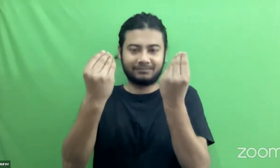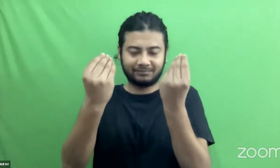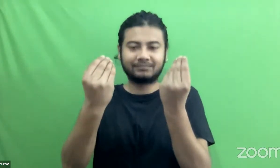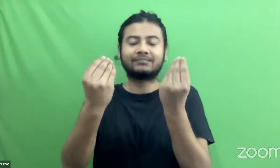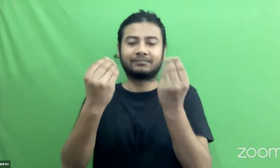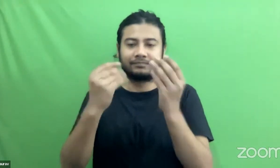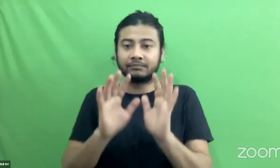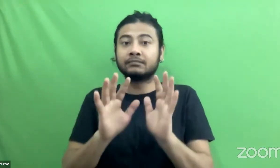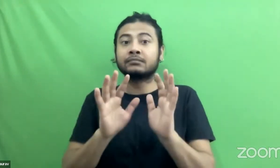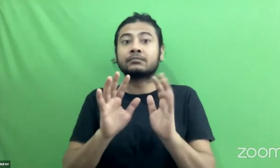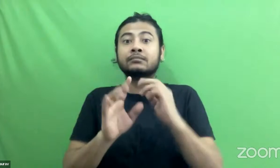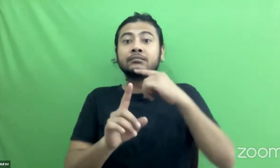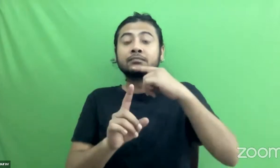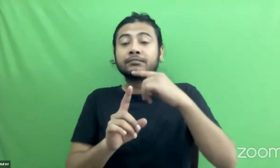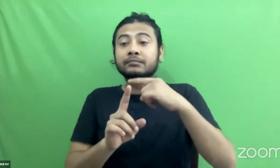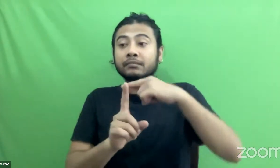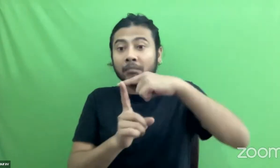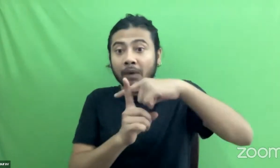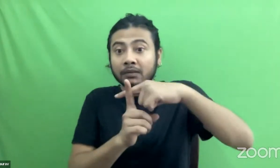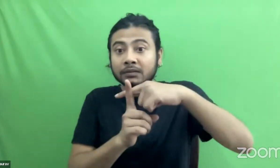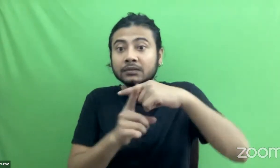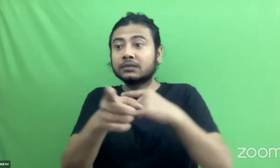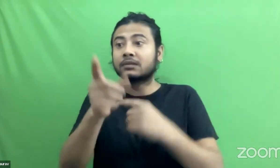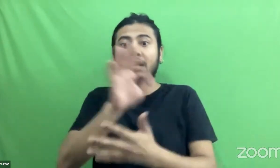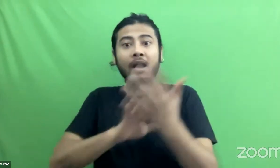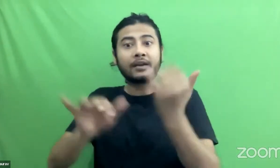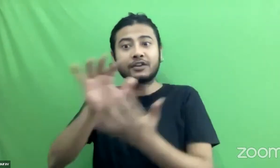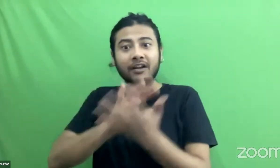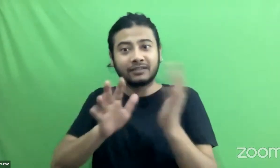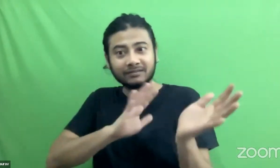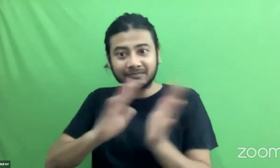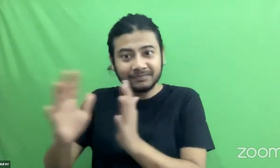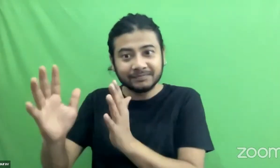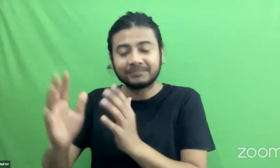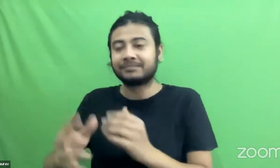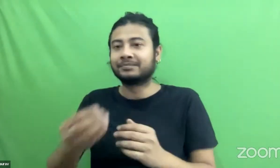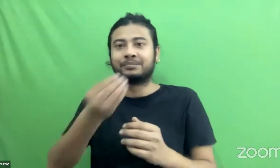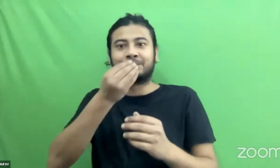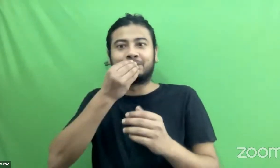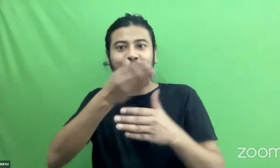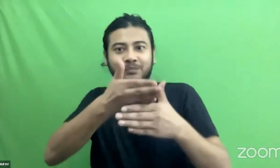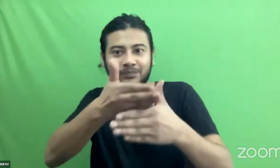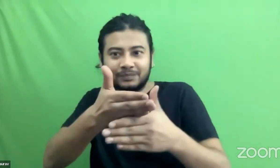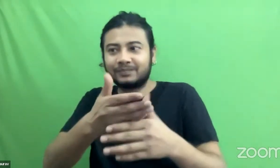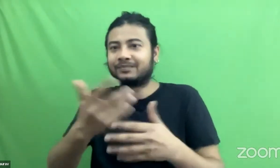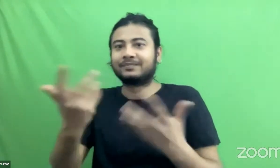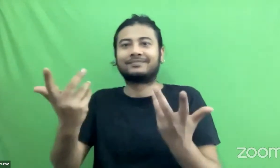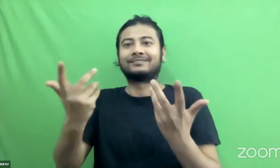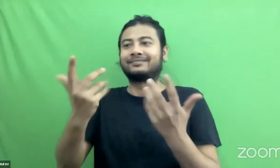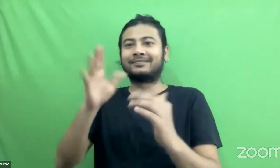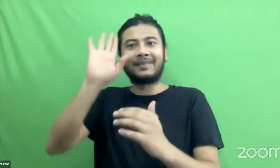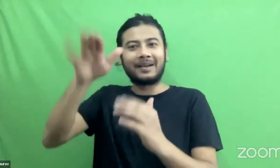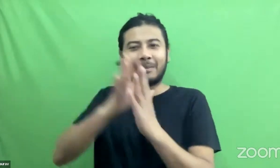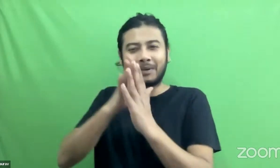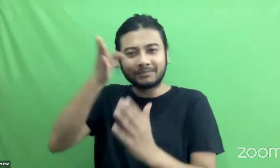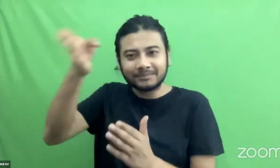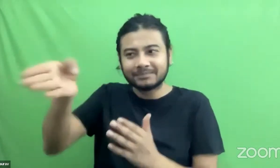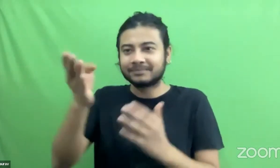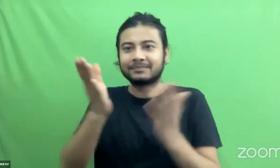He remembers all those things. So when you die and when you take a next birth, in your next birth,